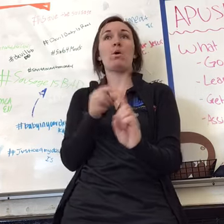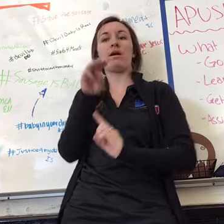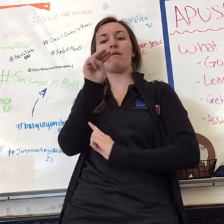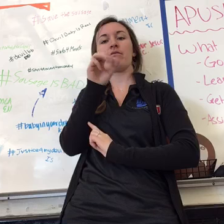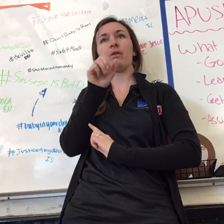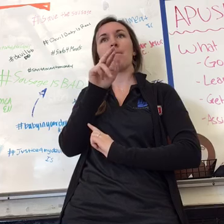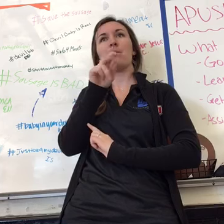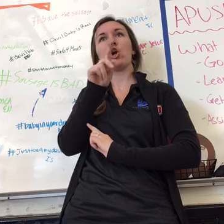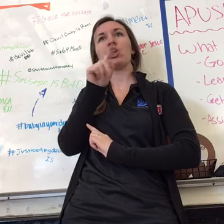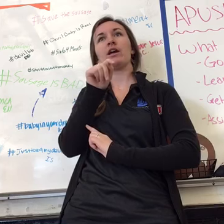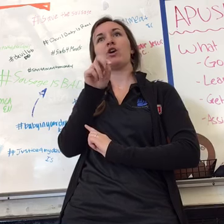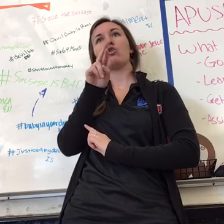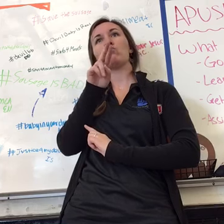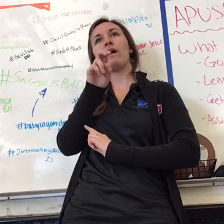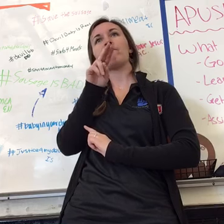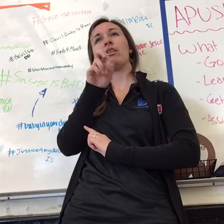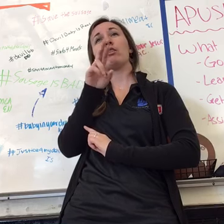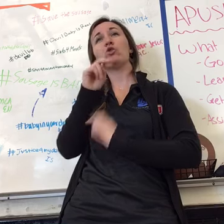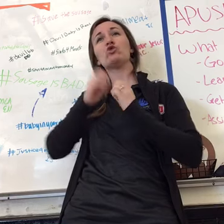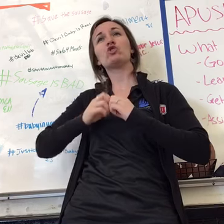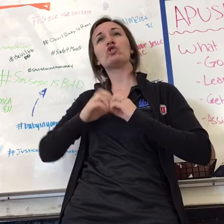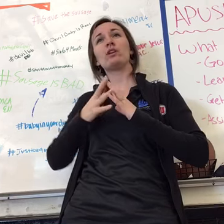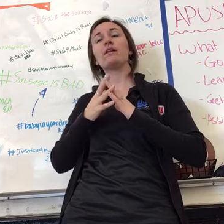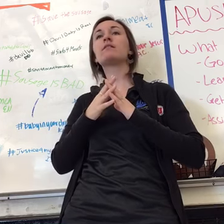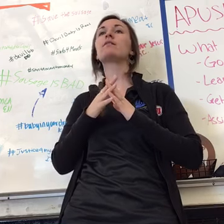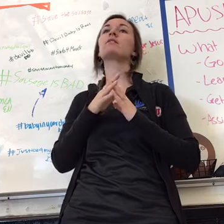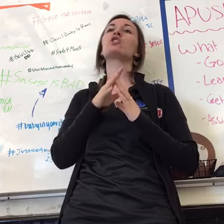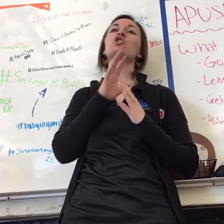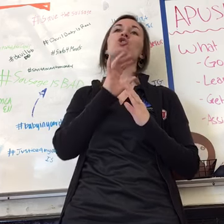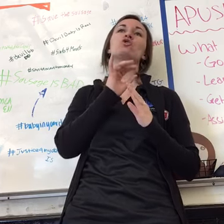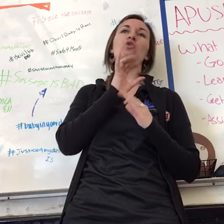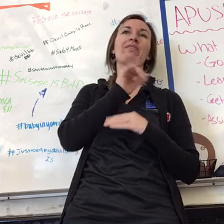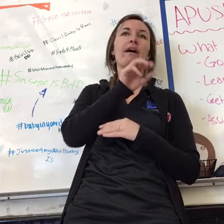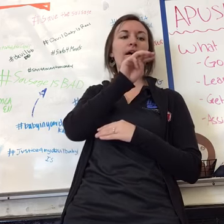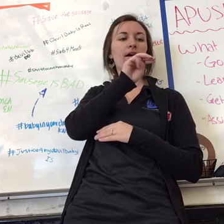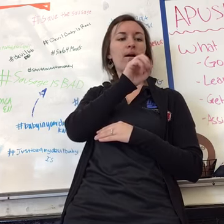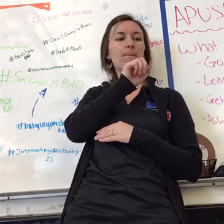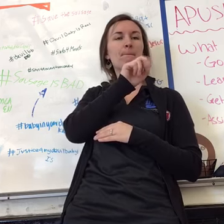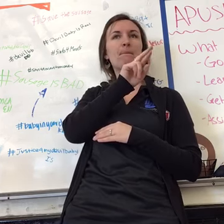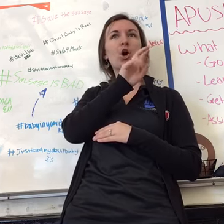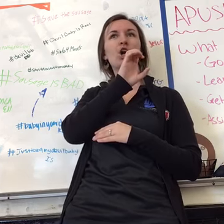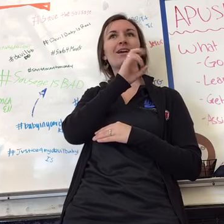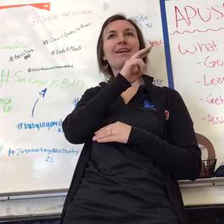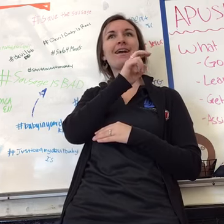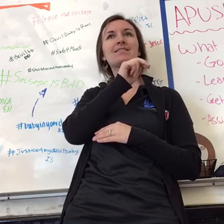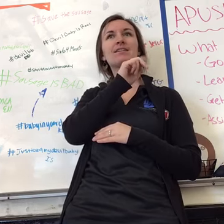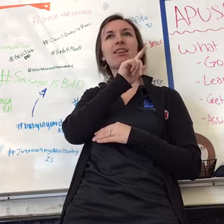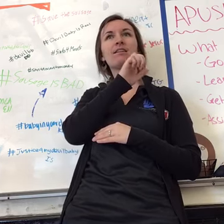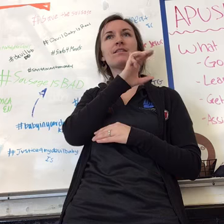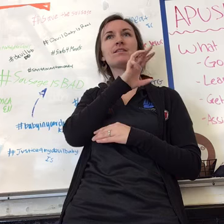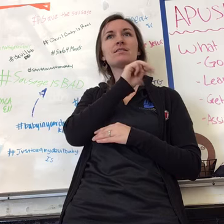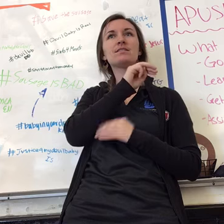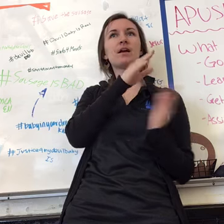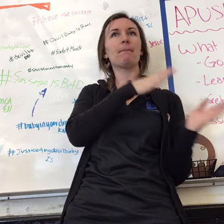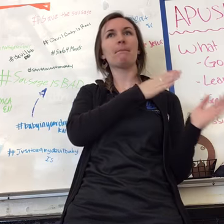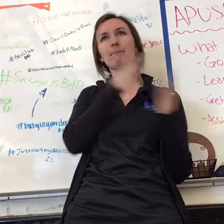occurs is partly because of this switch from mercantilism to capitalism. So after the revolution, we're now able to